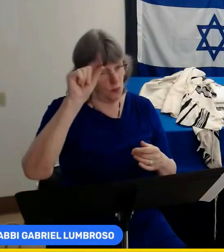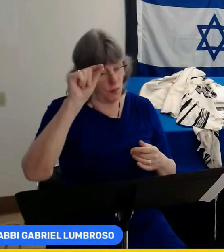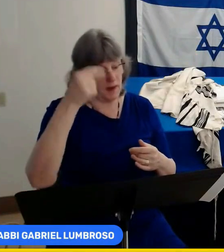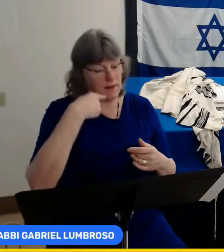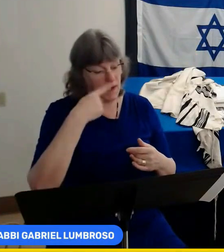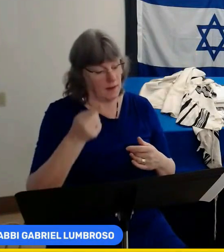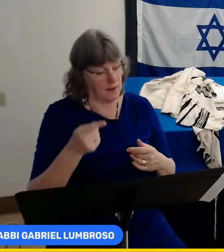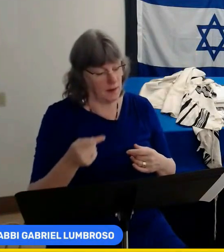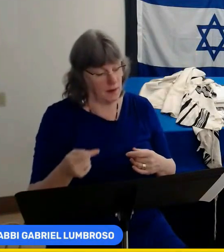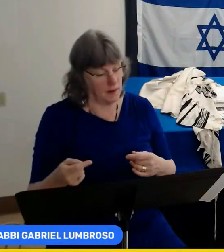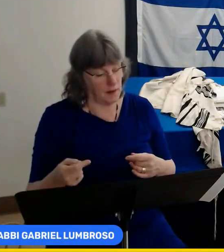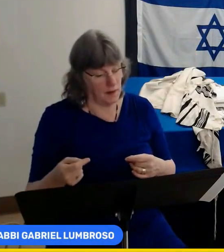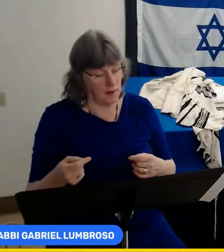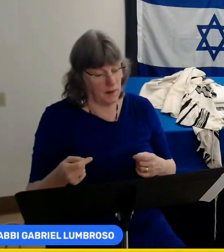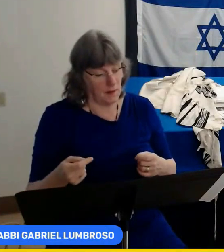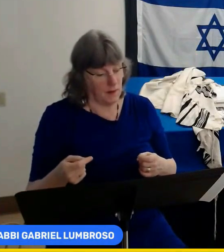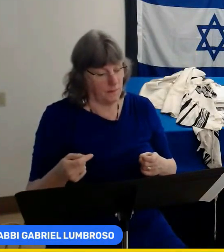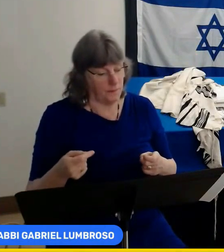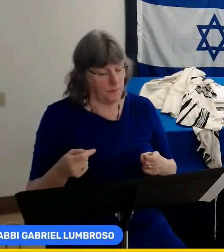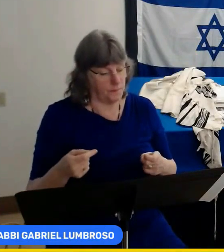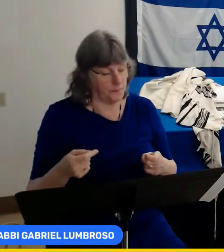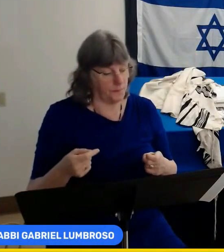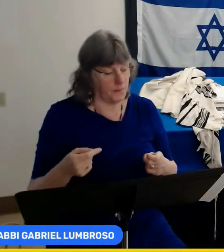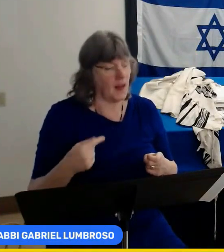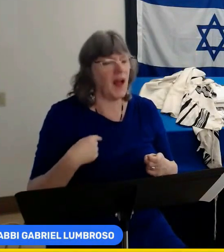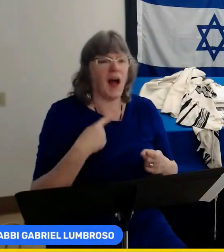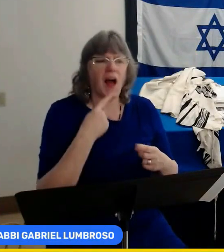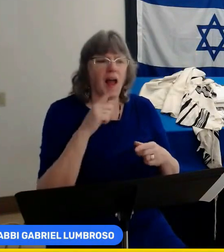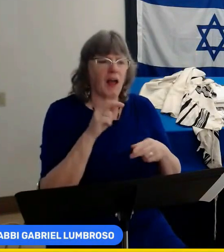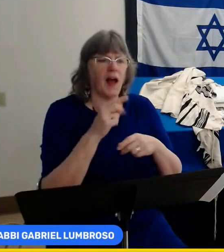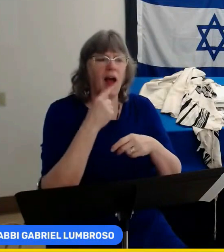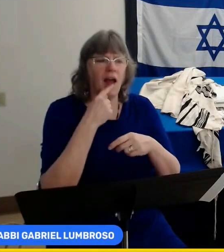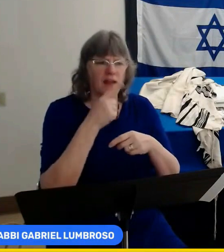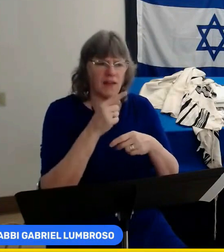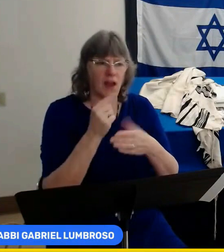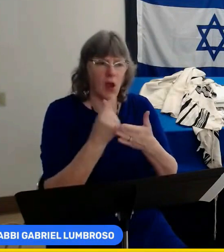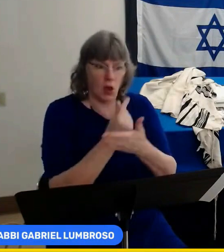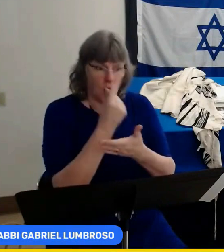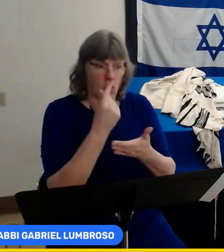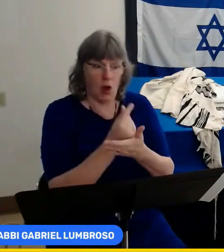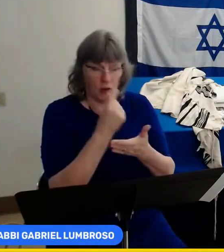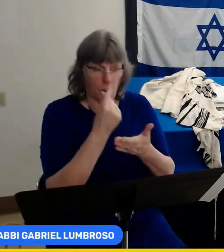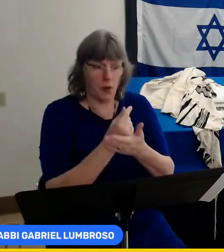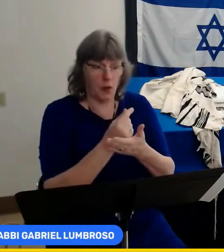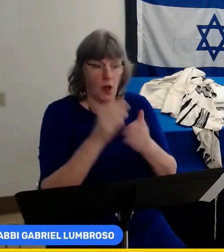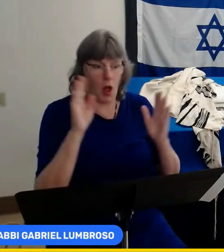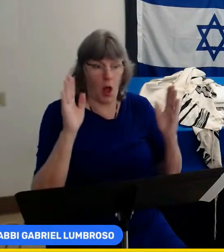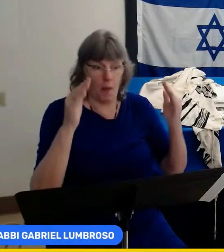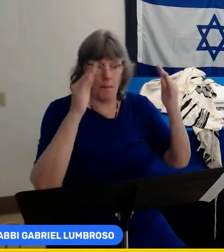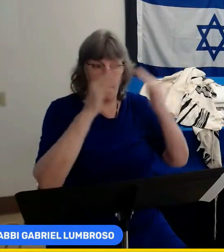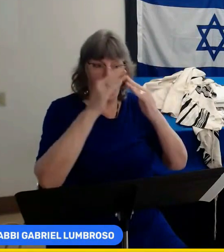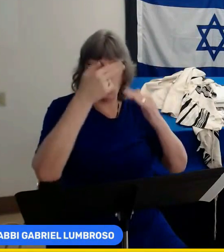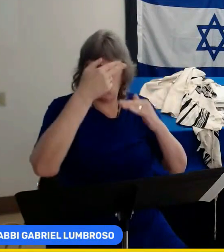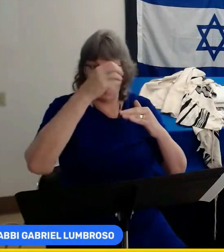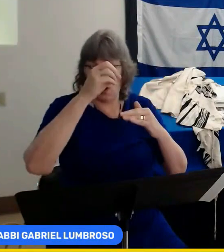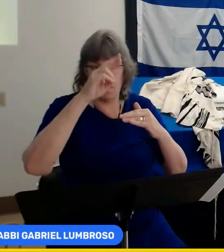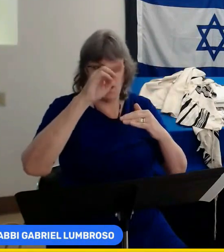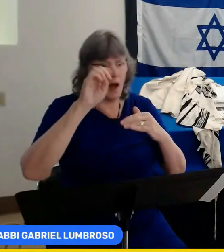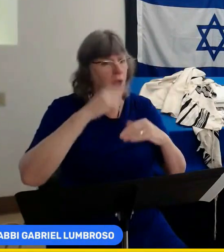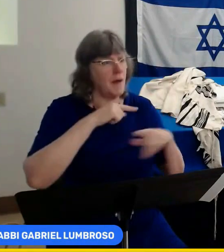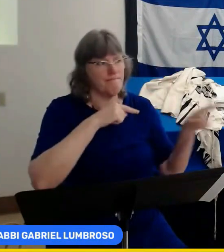So, and I'm not the, I used the term the gospel of Mount Horeb before. I'm not the first one who uses that term.